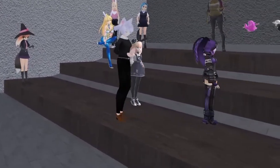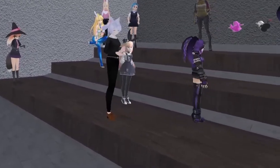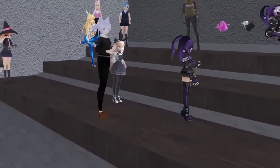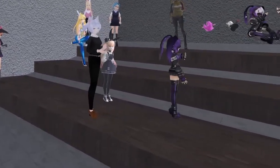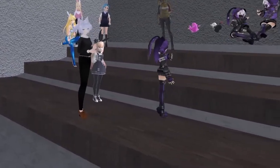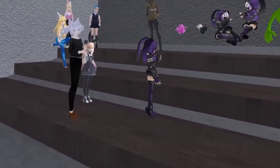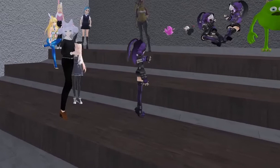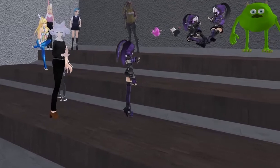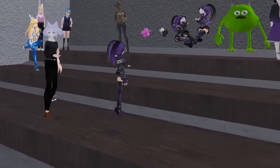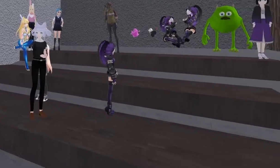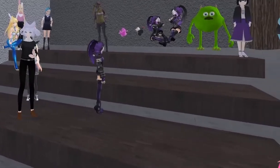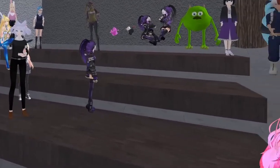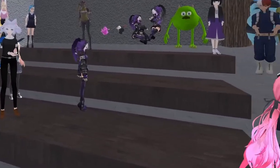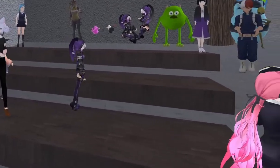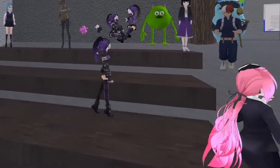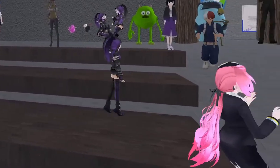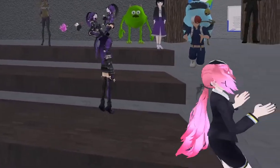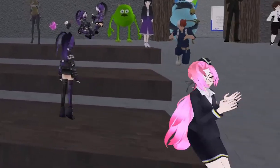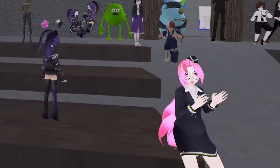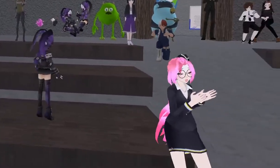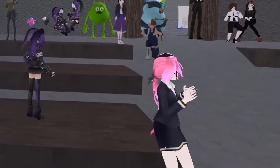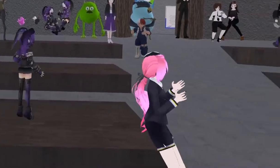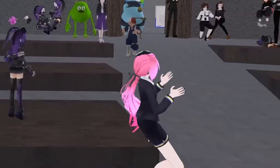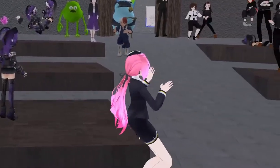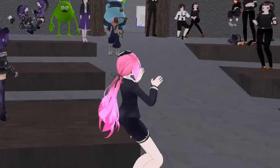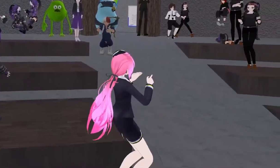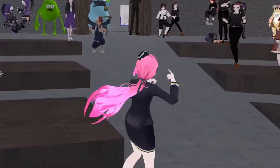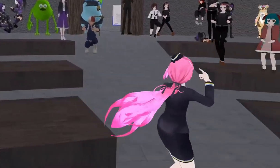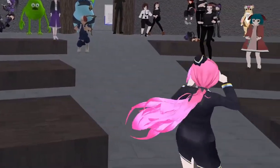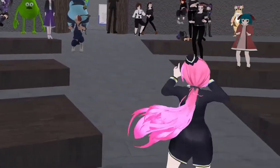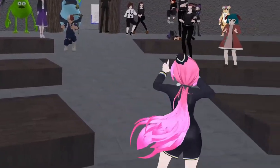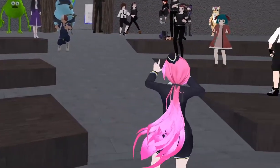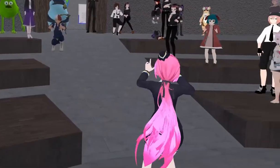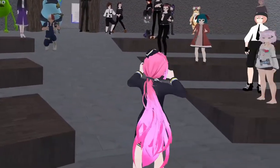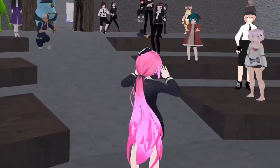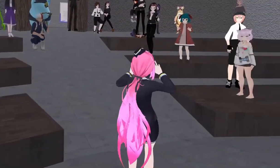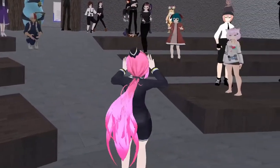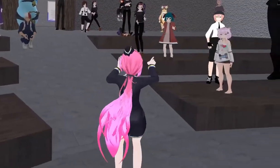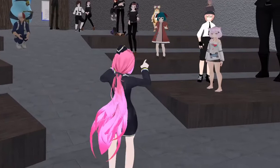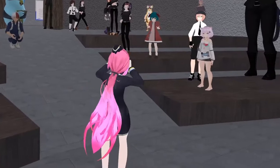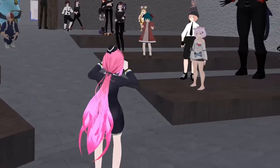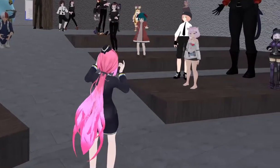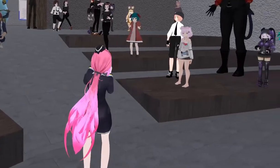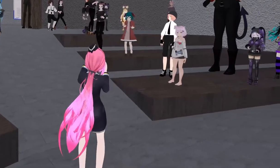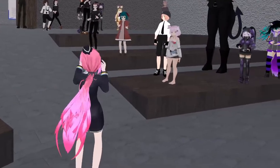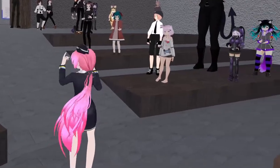bit chaotic, but I hope you enjoyed. My plan, I want to get a photo of everyone in this group. I want to